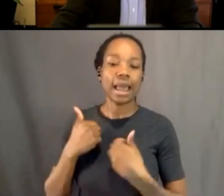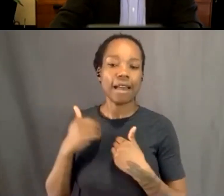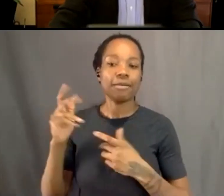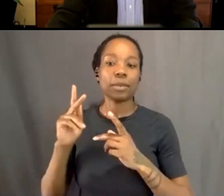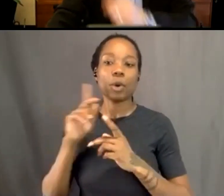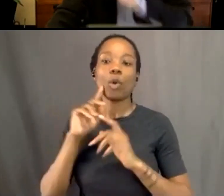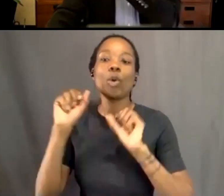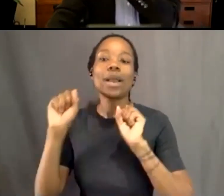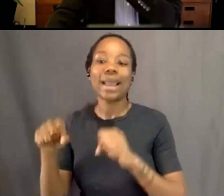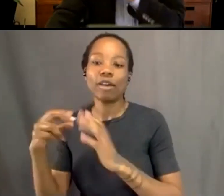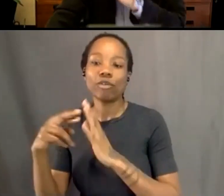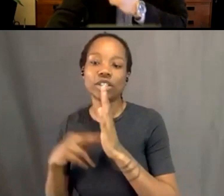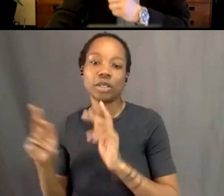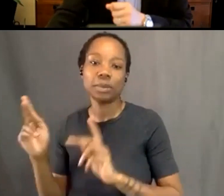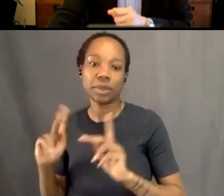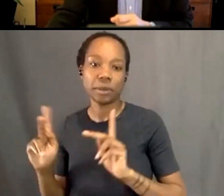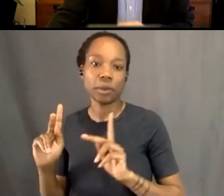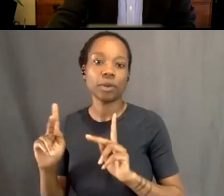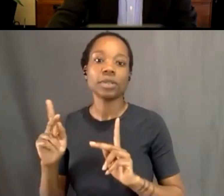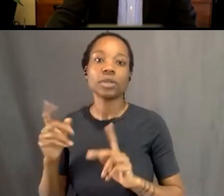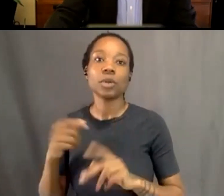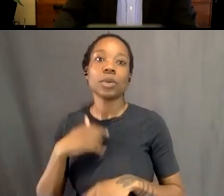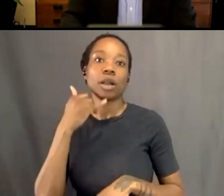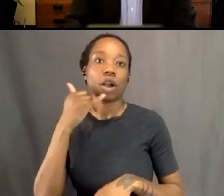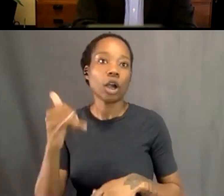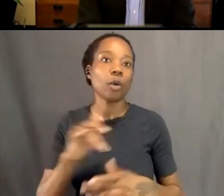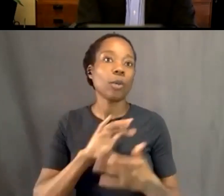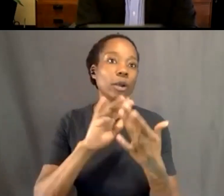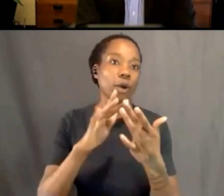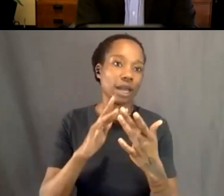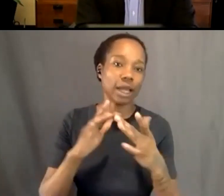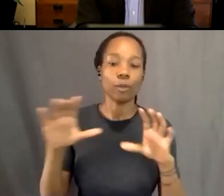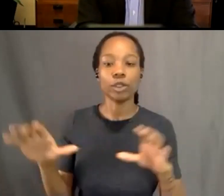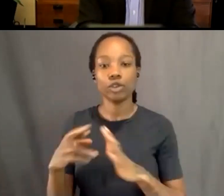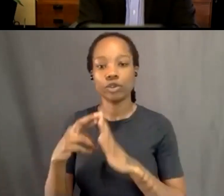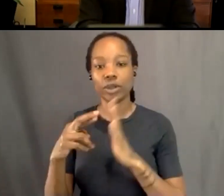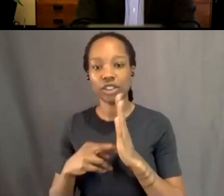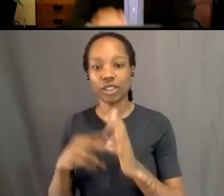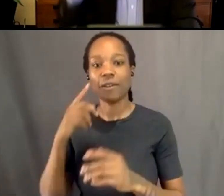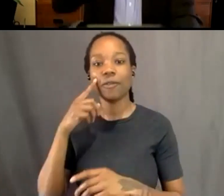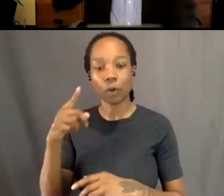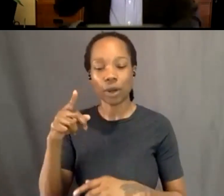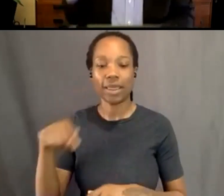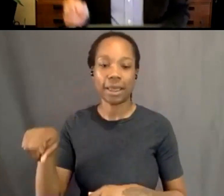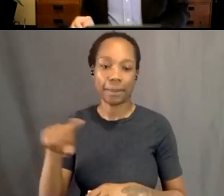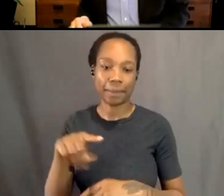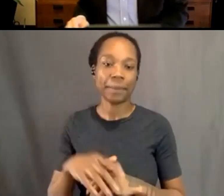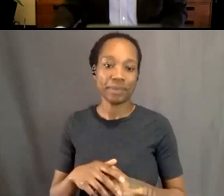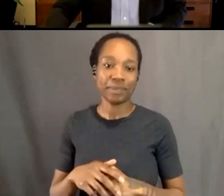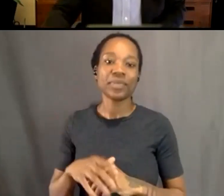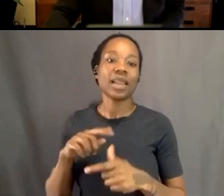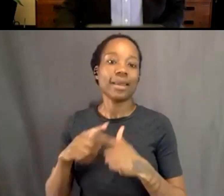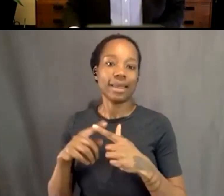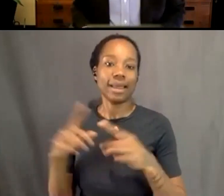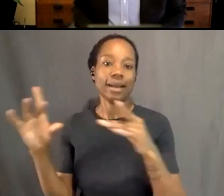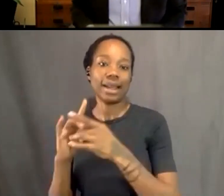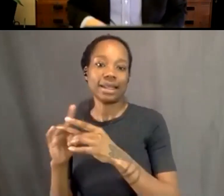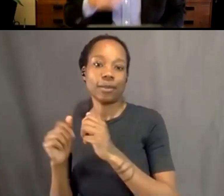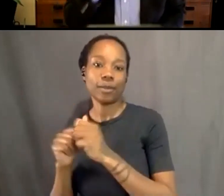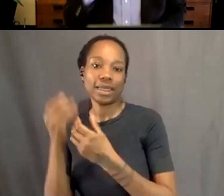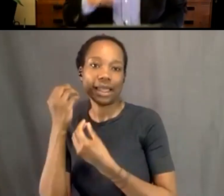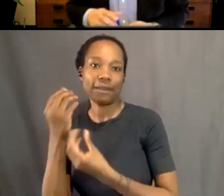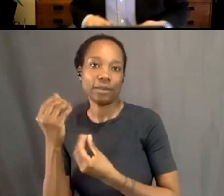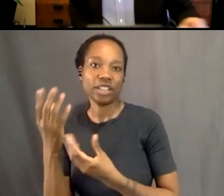they call us, we call in, and we go online and do the registering for them. And so, and then, you know, loop them with their information and all of that.